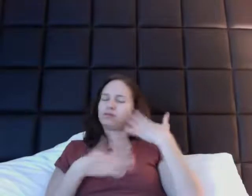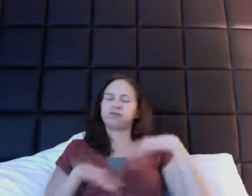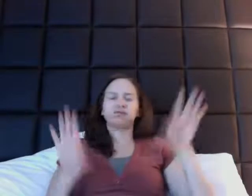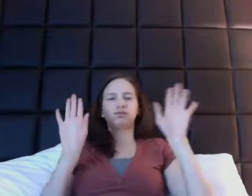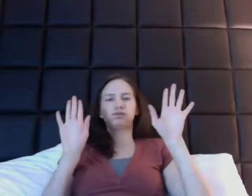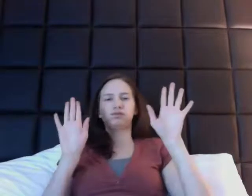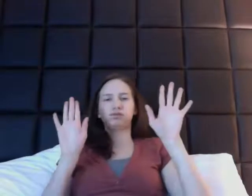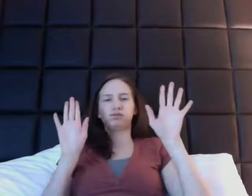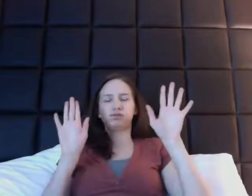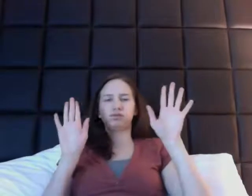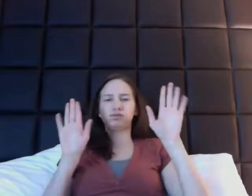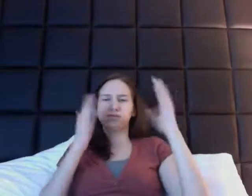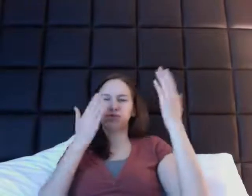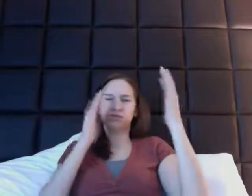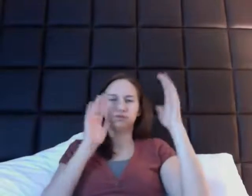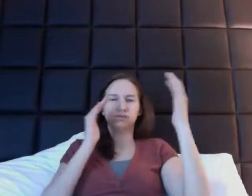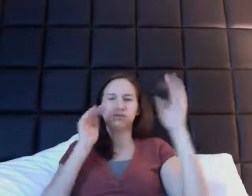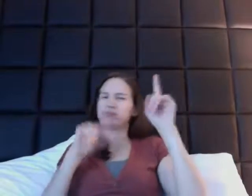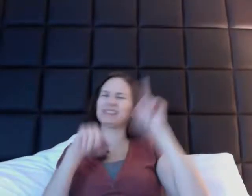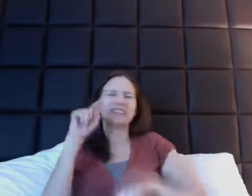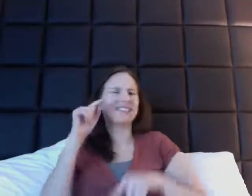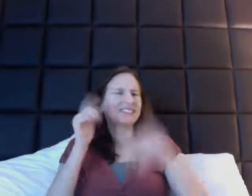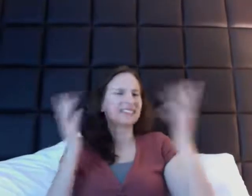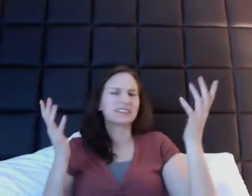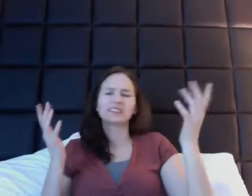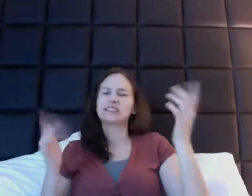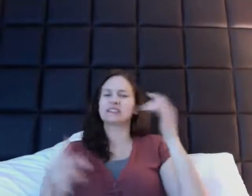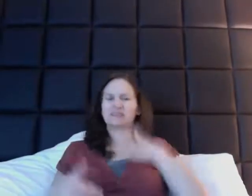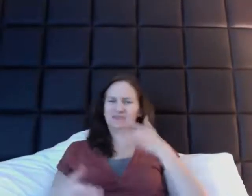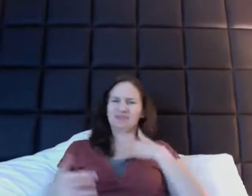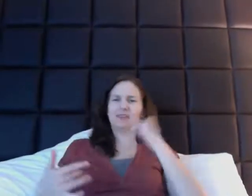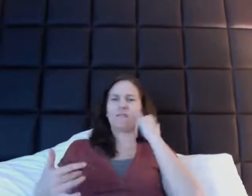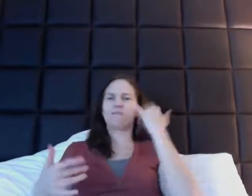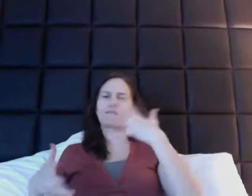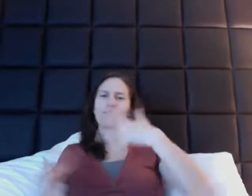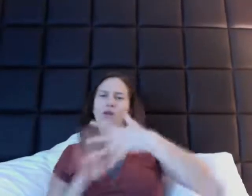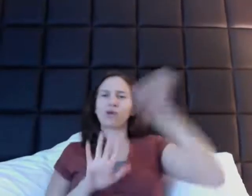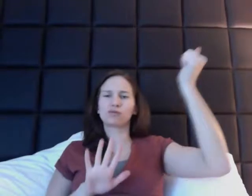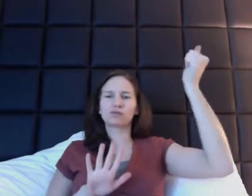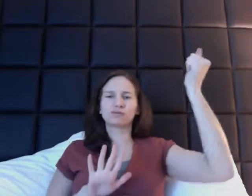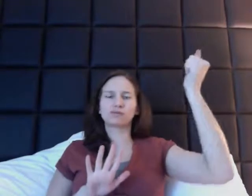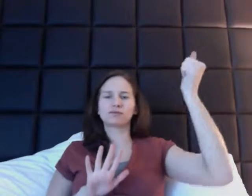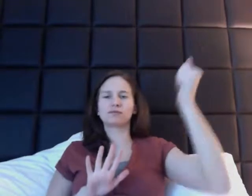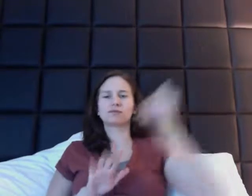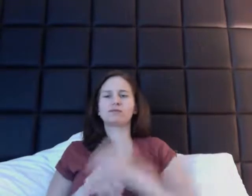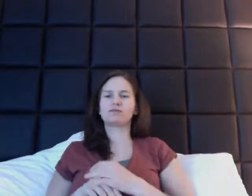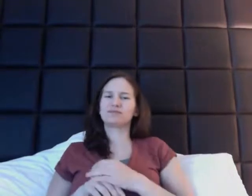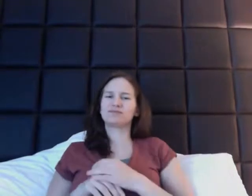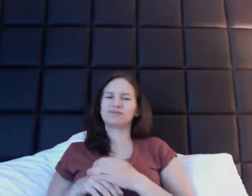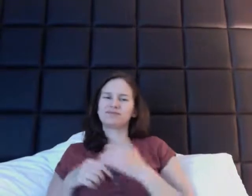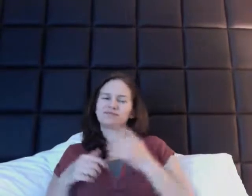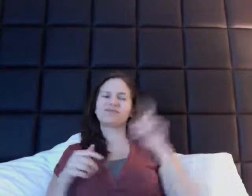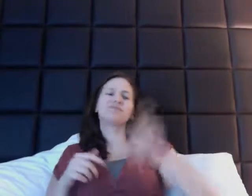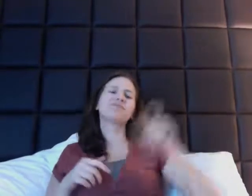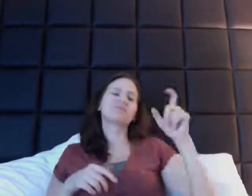relate. And that's a problem I'm feeling. And if you're gone, maybe it's time to come